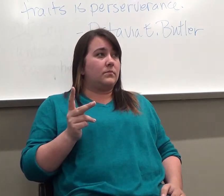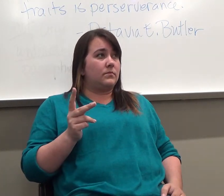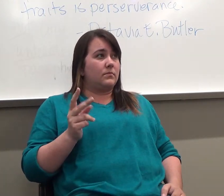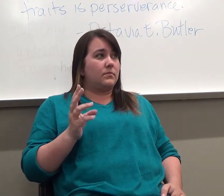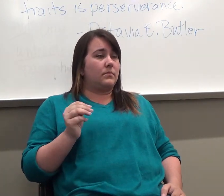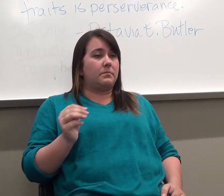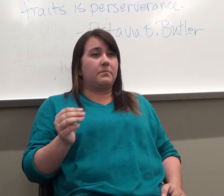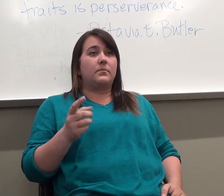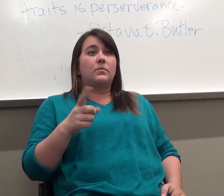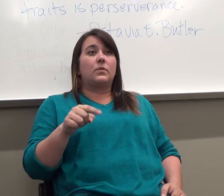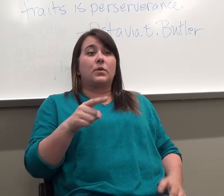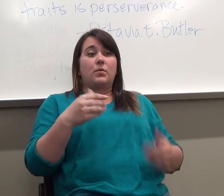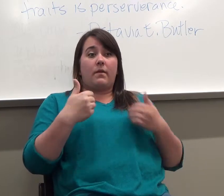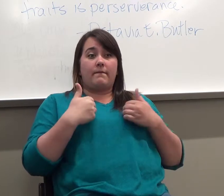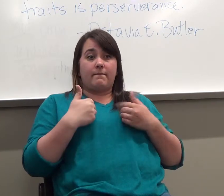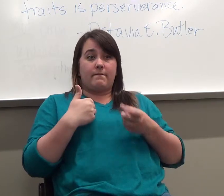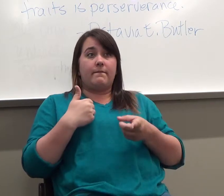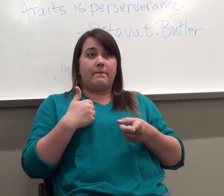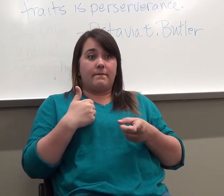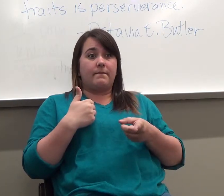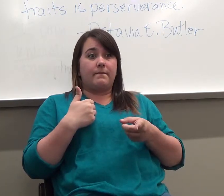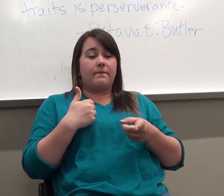What you guys have in front of you is your